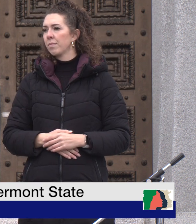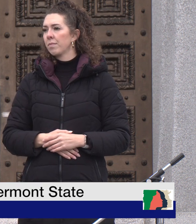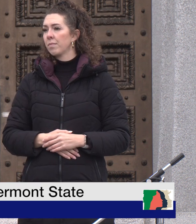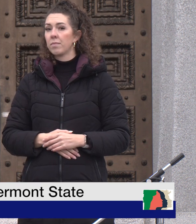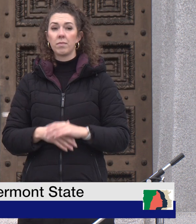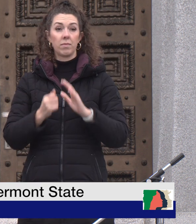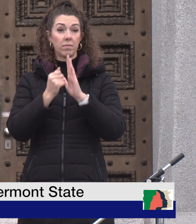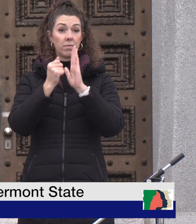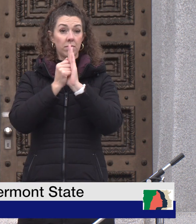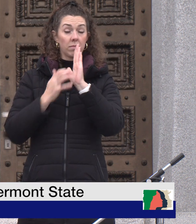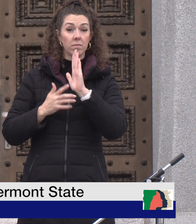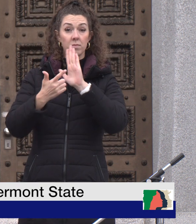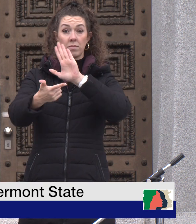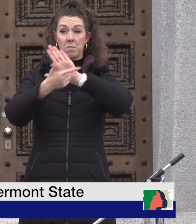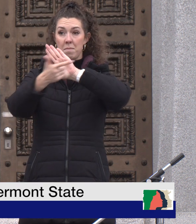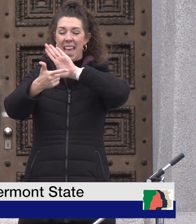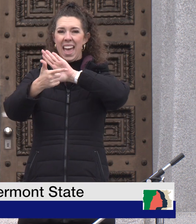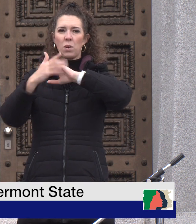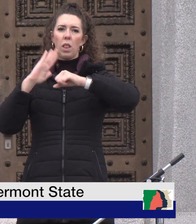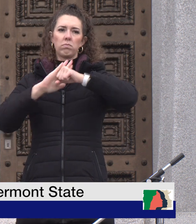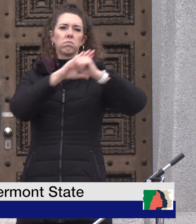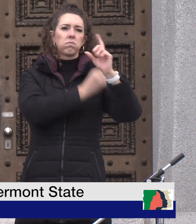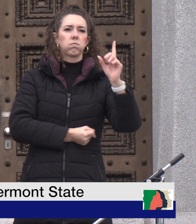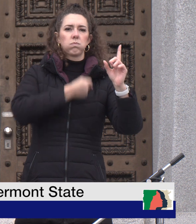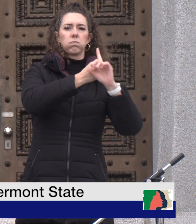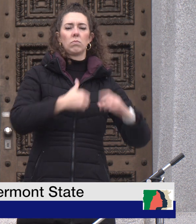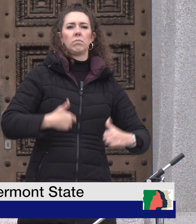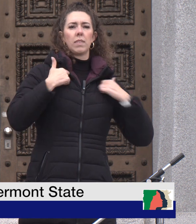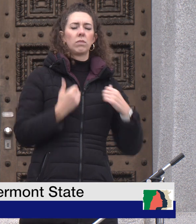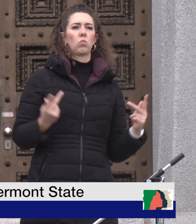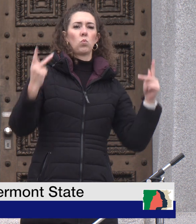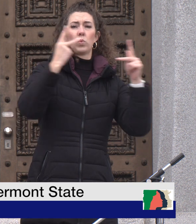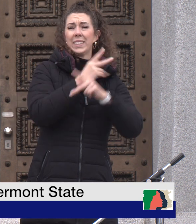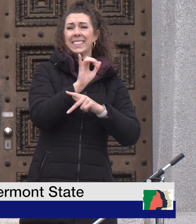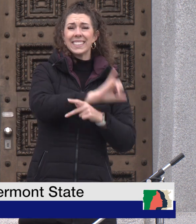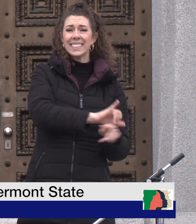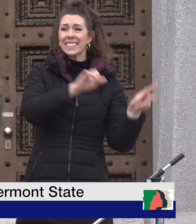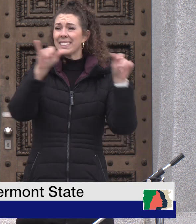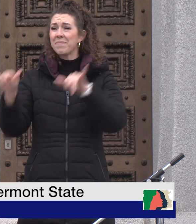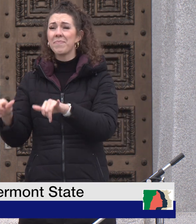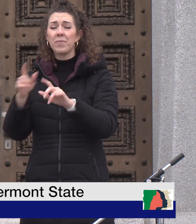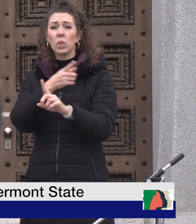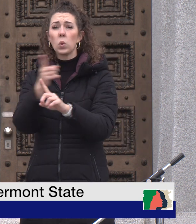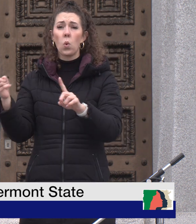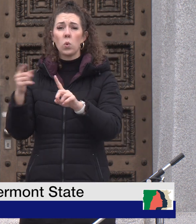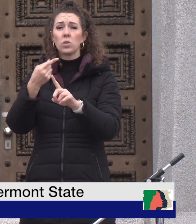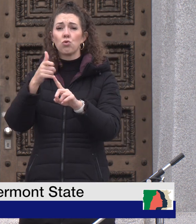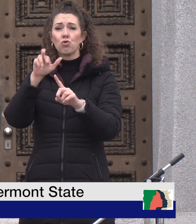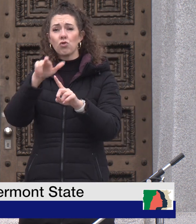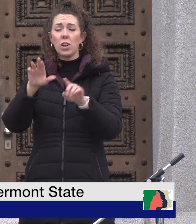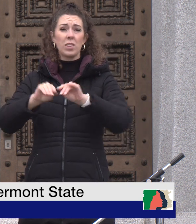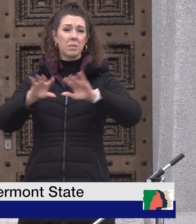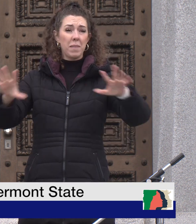lives and well-being of Black women, as well as gender expansive and trans people who become